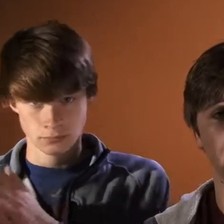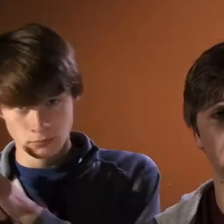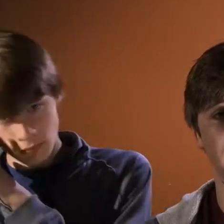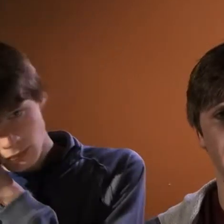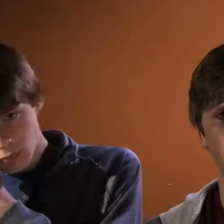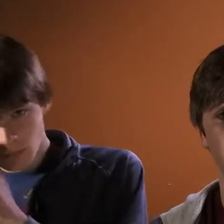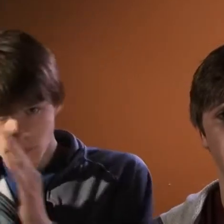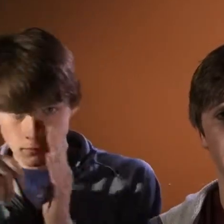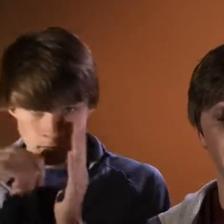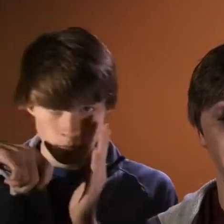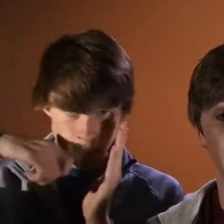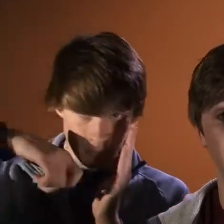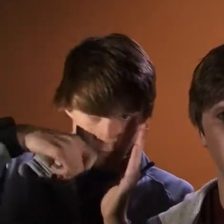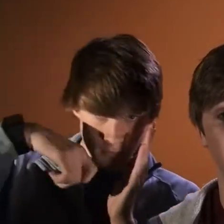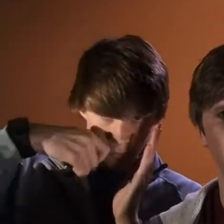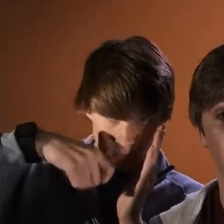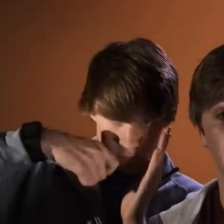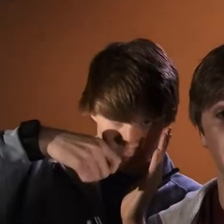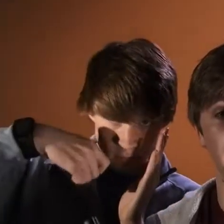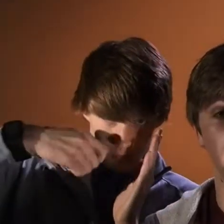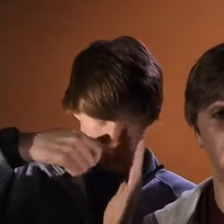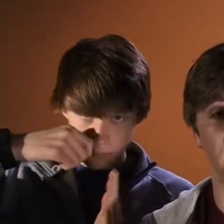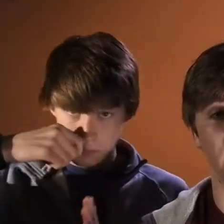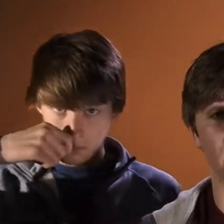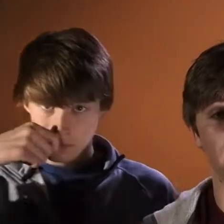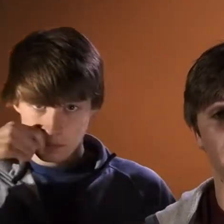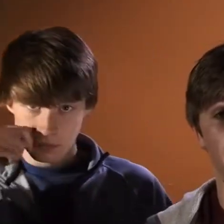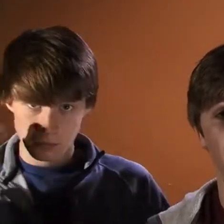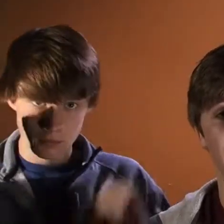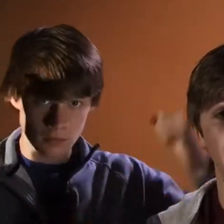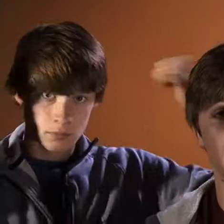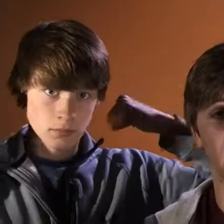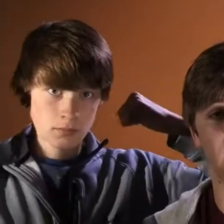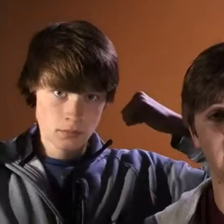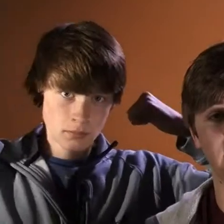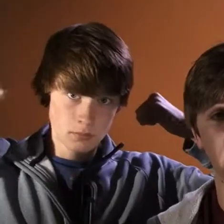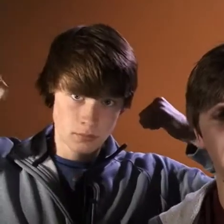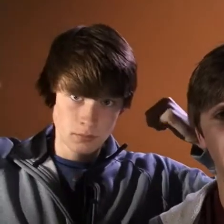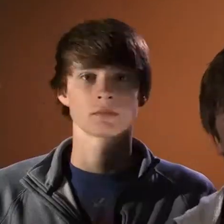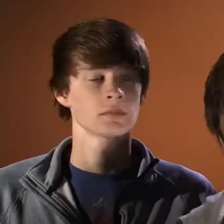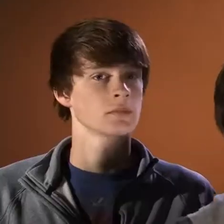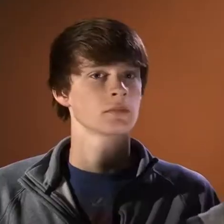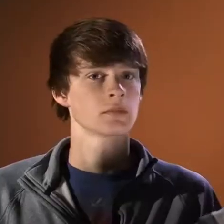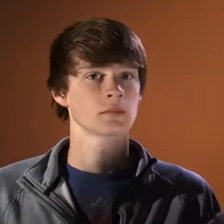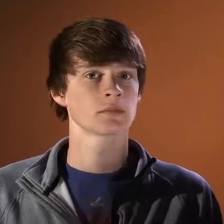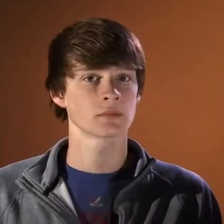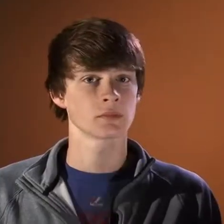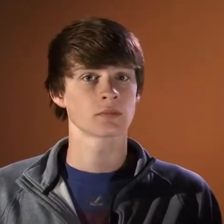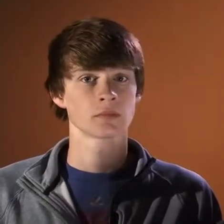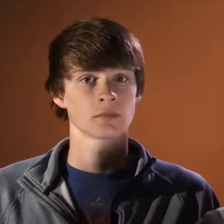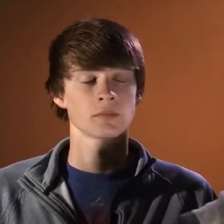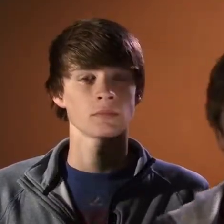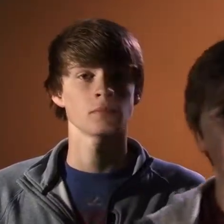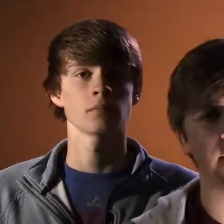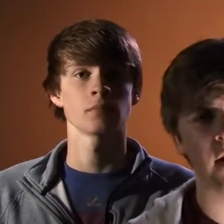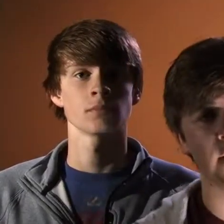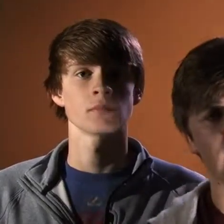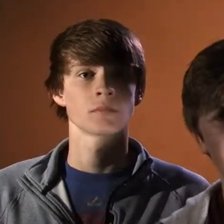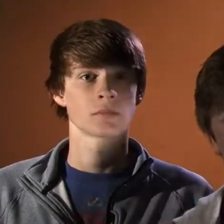and eat a good breakfast with both protein and carbohydrates. Seniors will be in the gymnasium for a very important